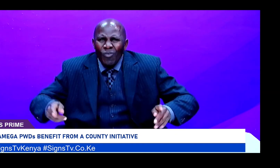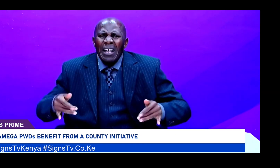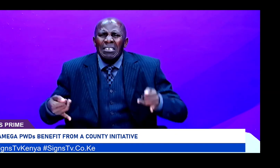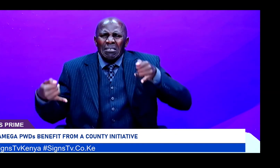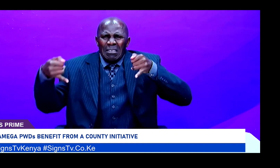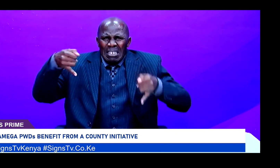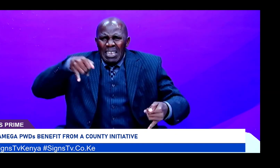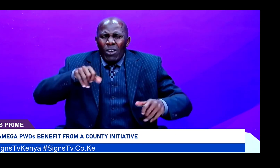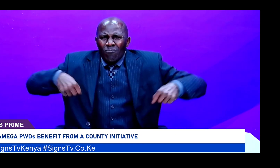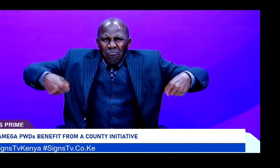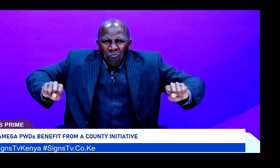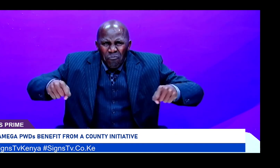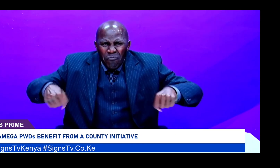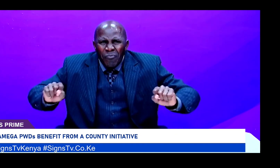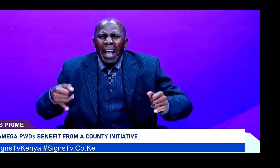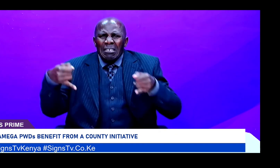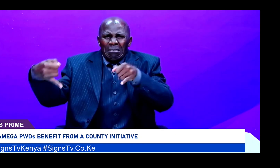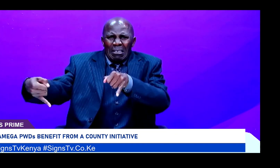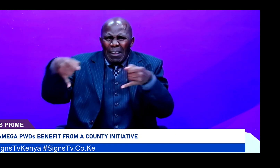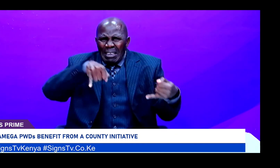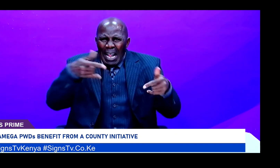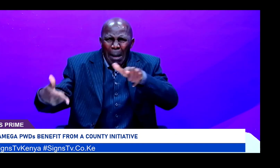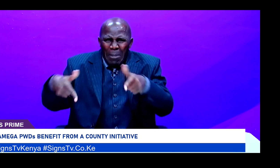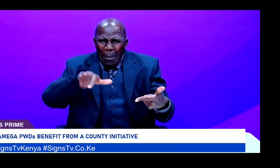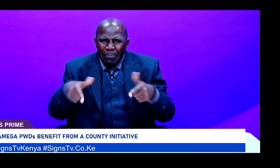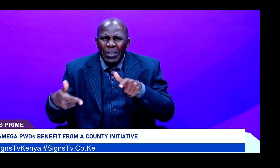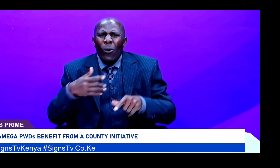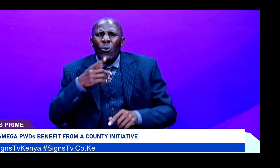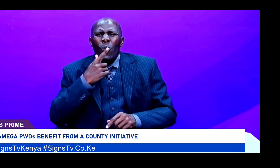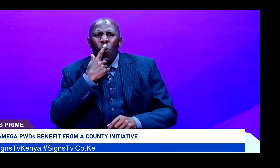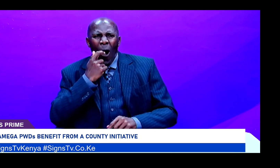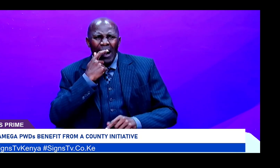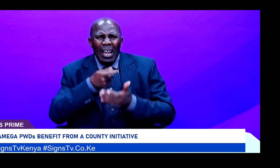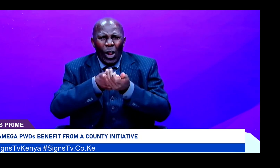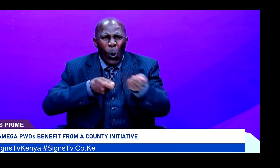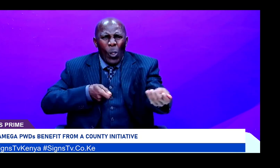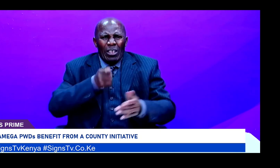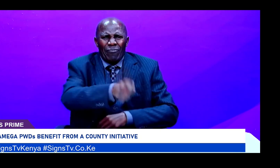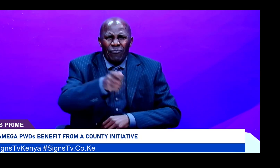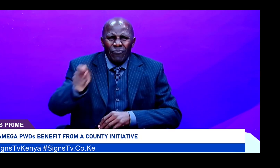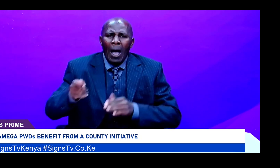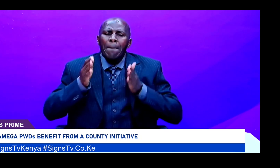the county border support program for persons with disabilities. They saw the distribution of items such as wheelchairs,